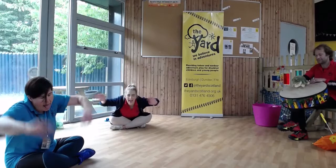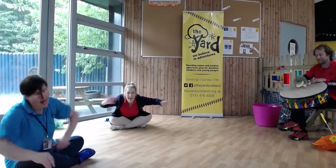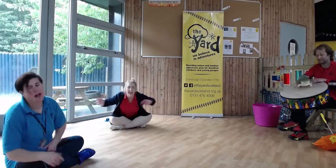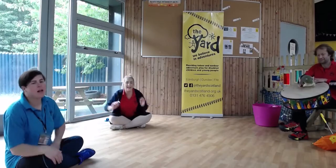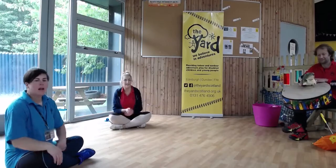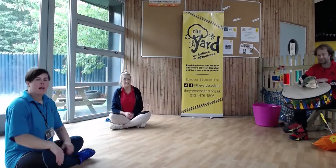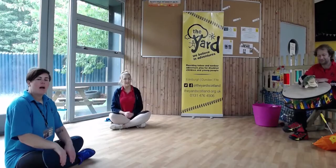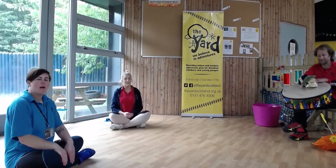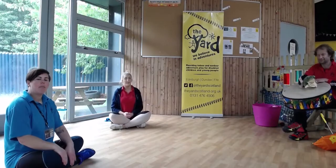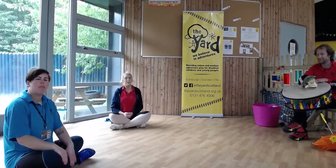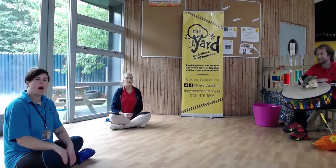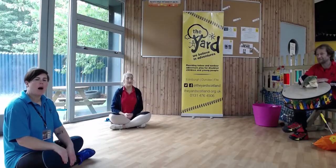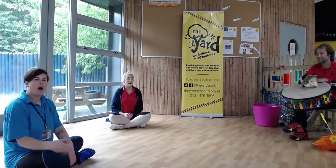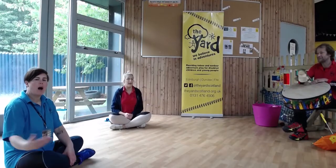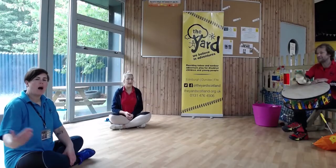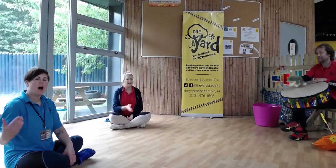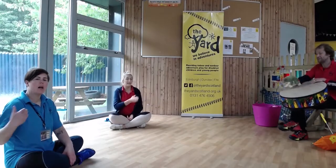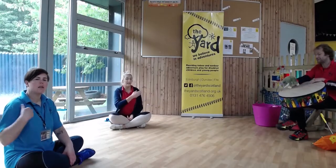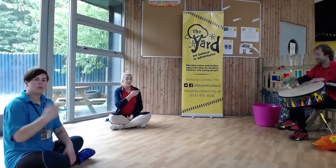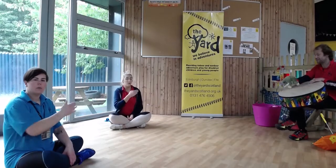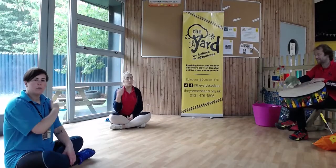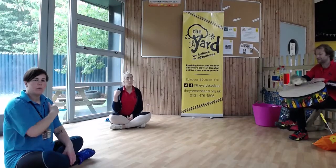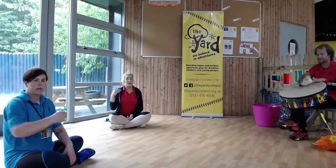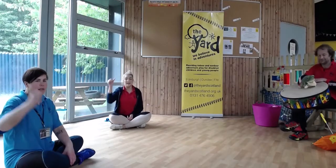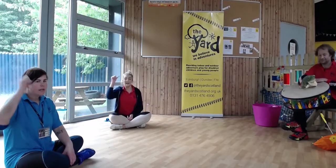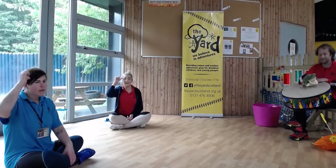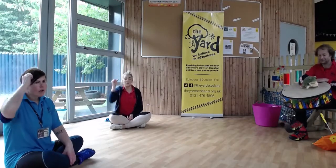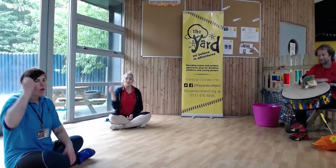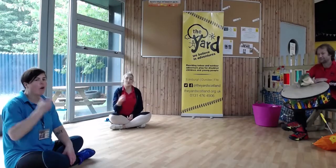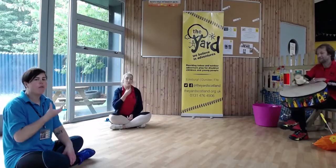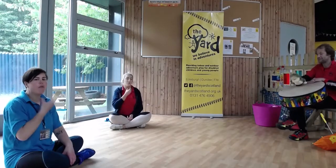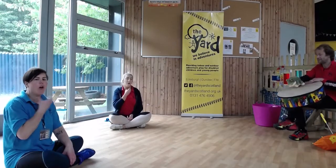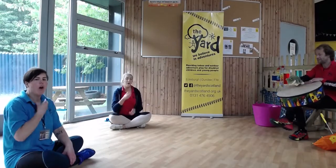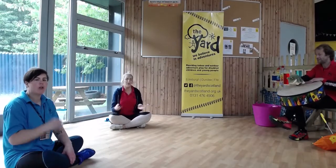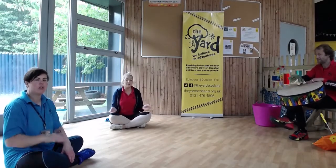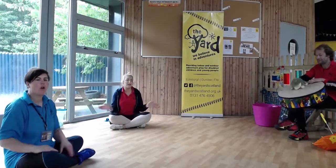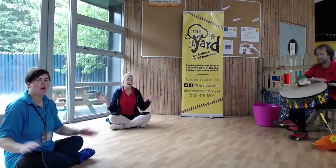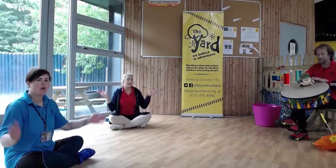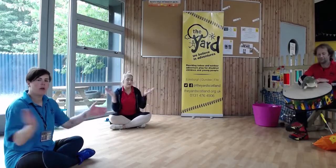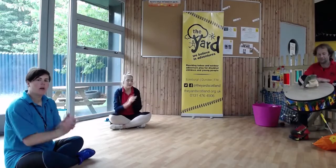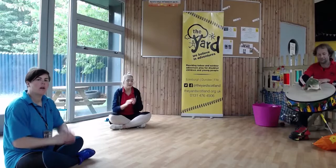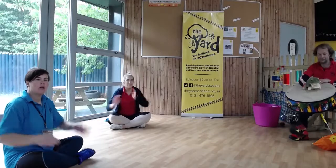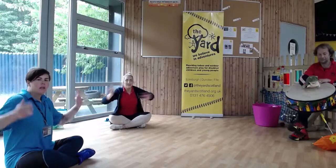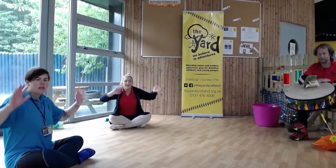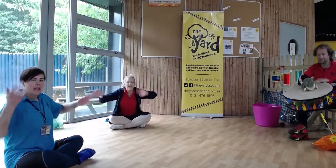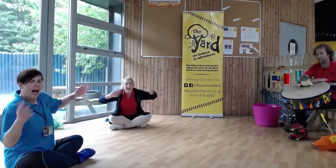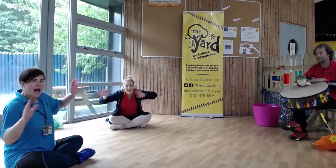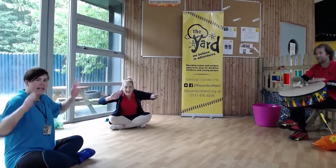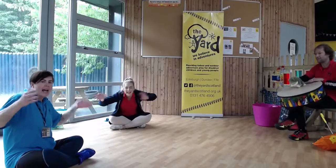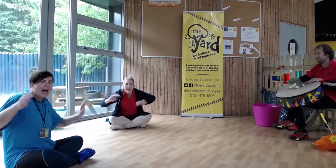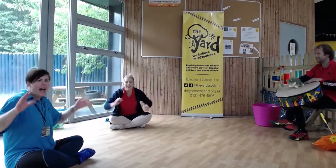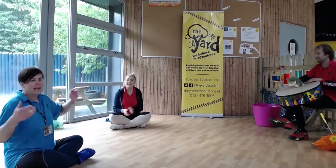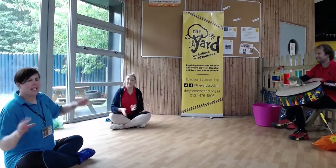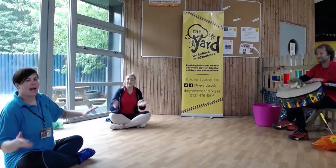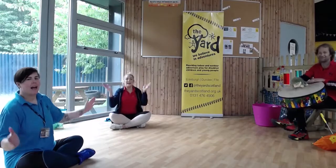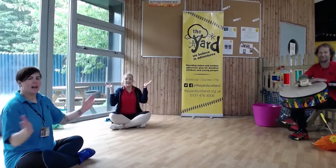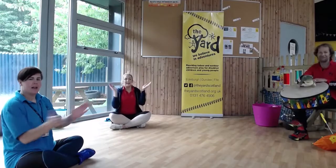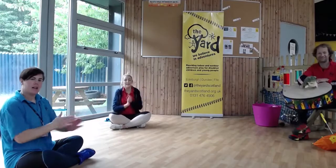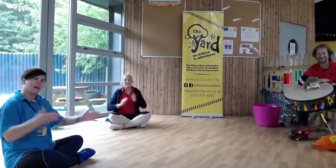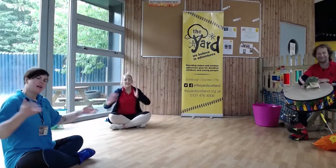bah. But we know frogs go la di da di da,